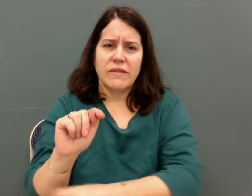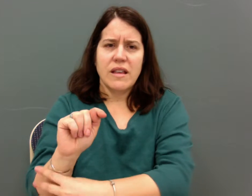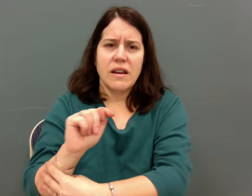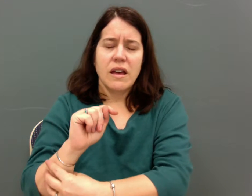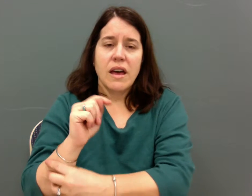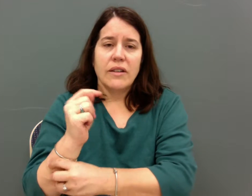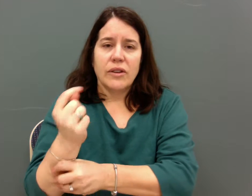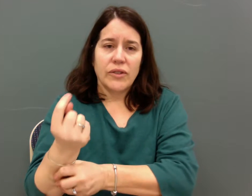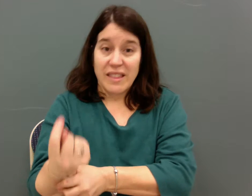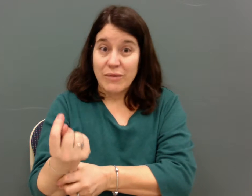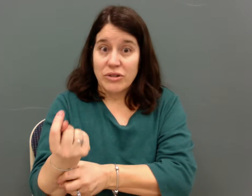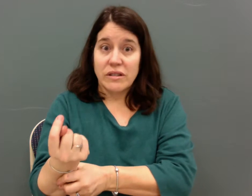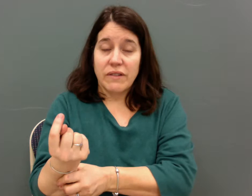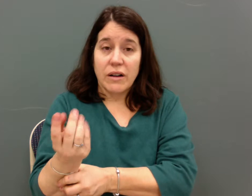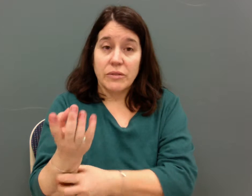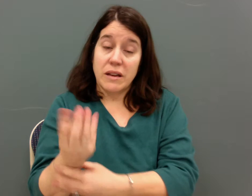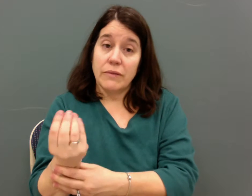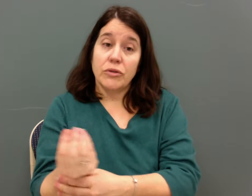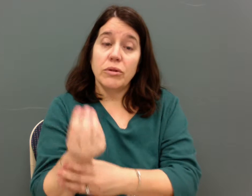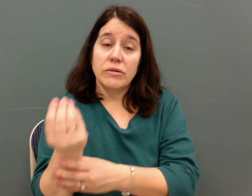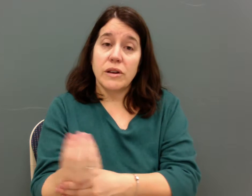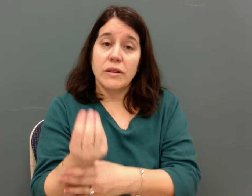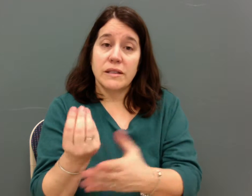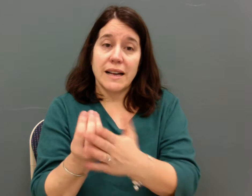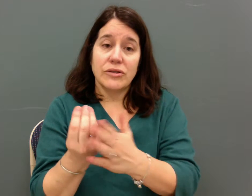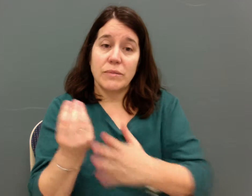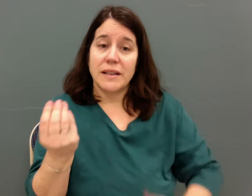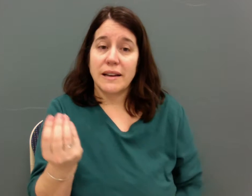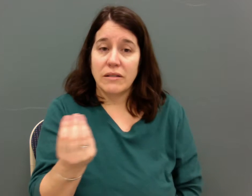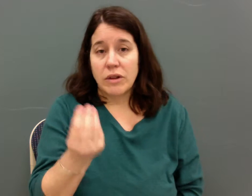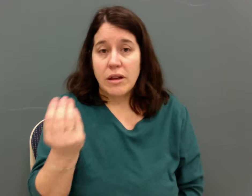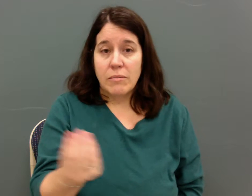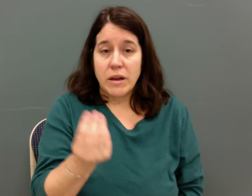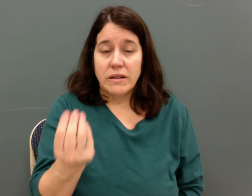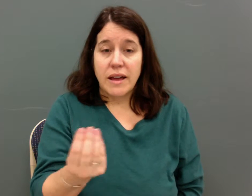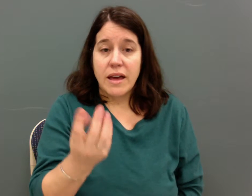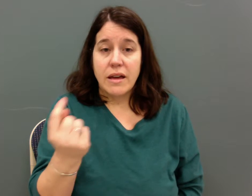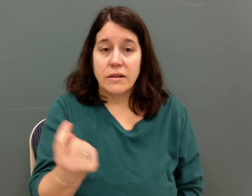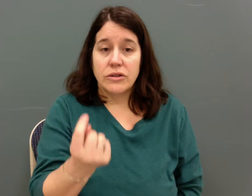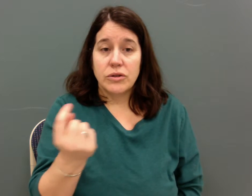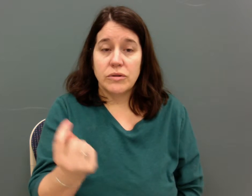it. And so sign language has evolved to be comfortable. So the signs are upside down. Monday,